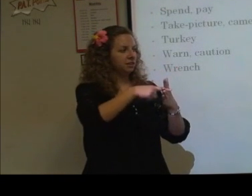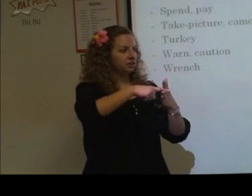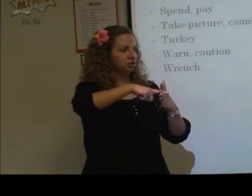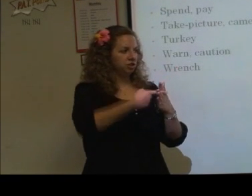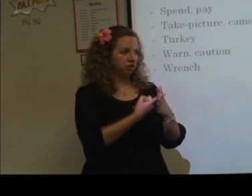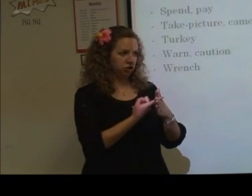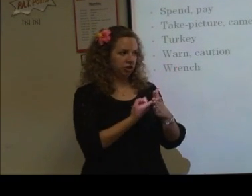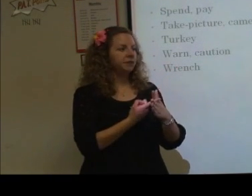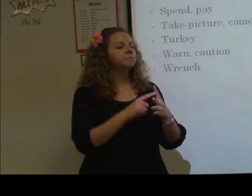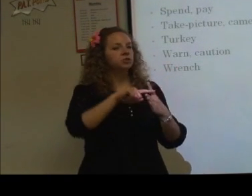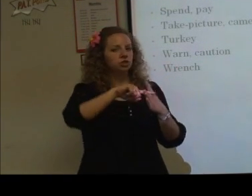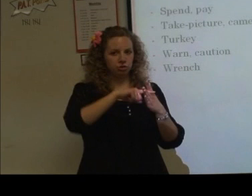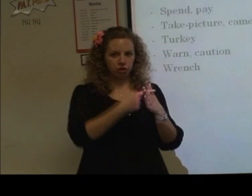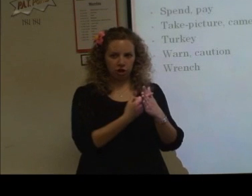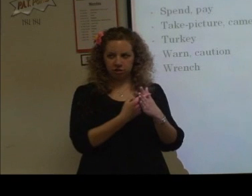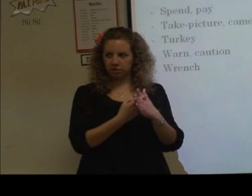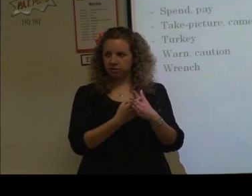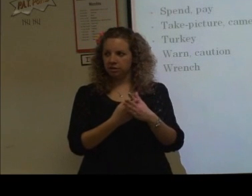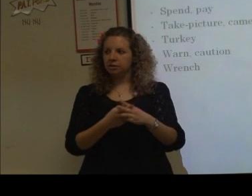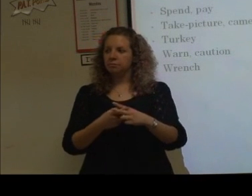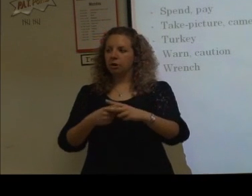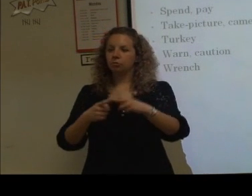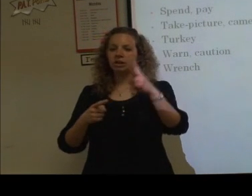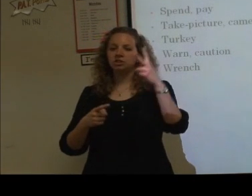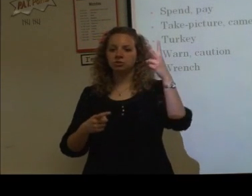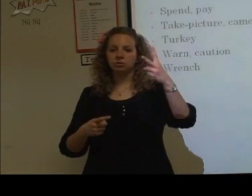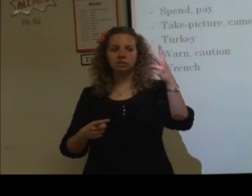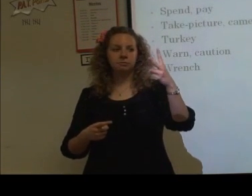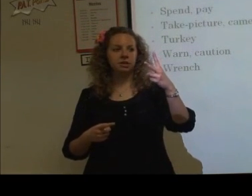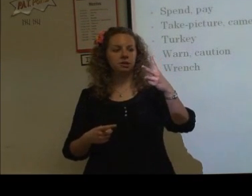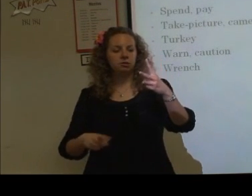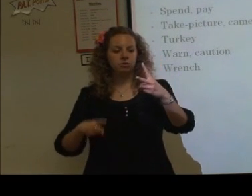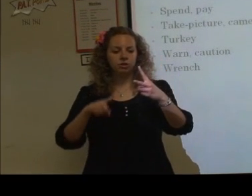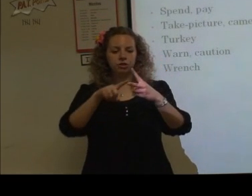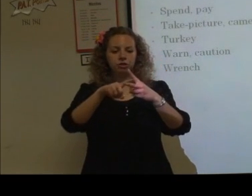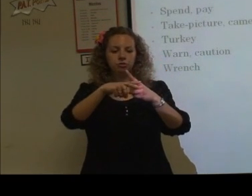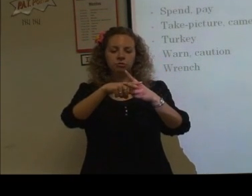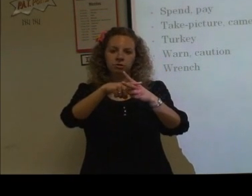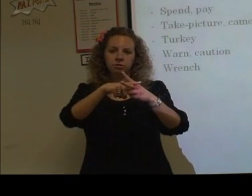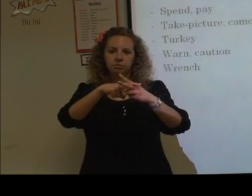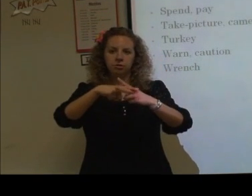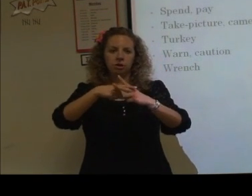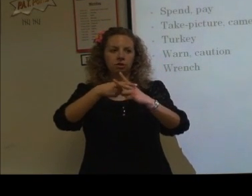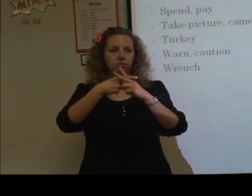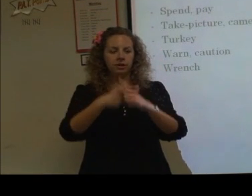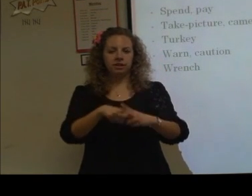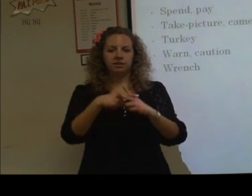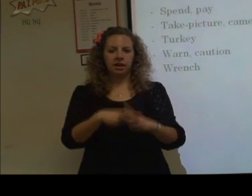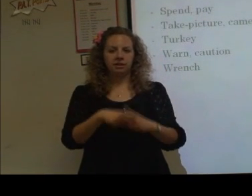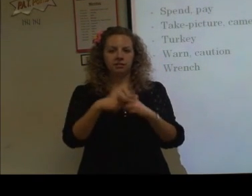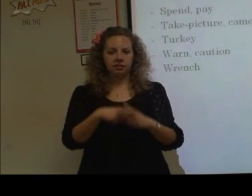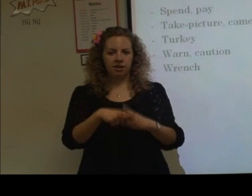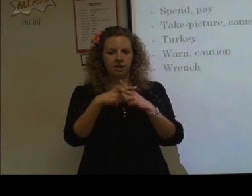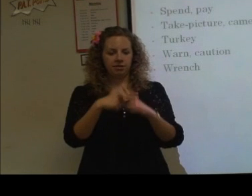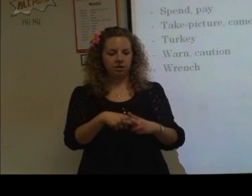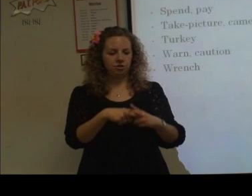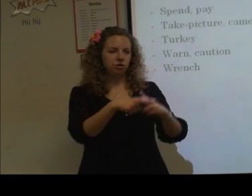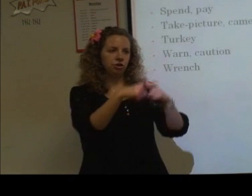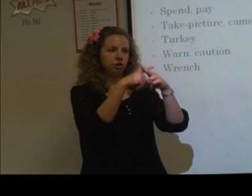the ignition and turning. So start. But wrench is going to be with a 2, put it all the way like that, and then